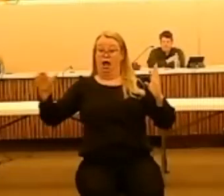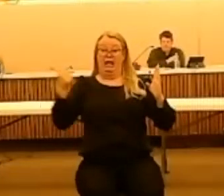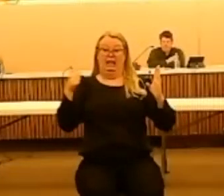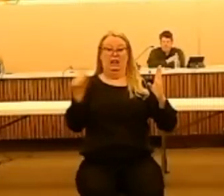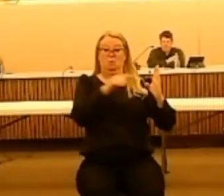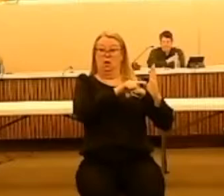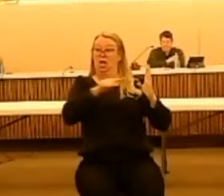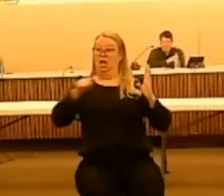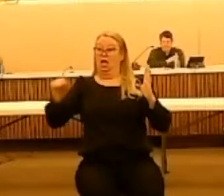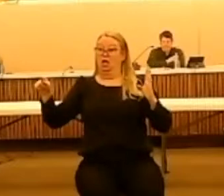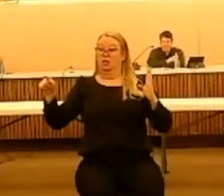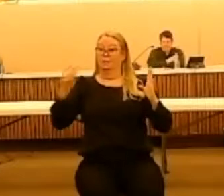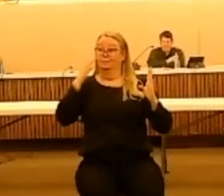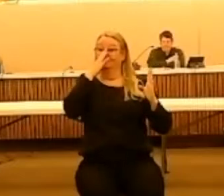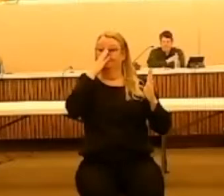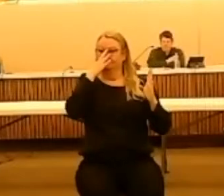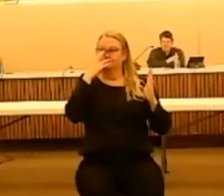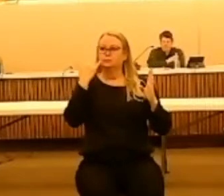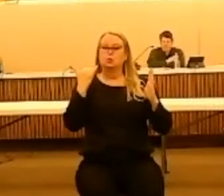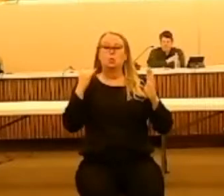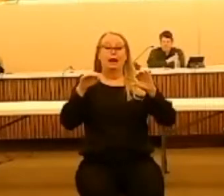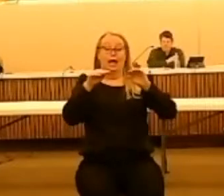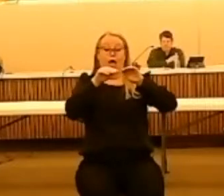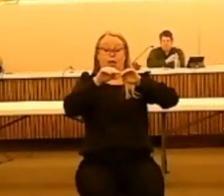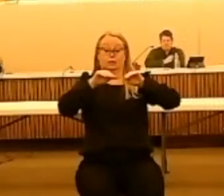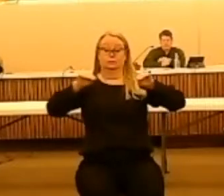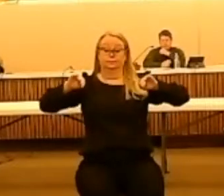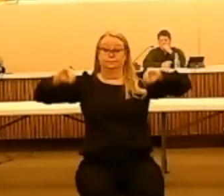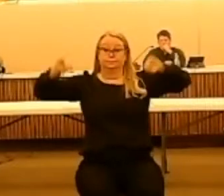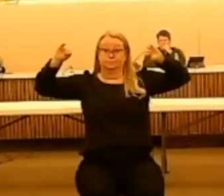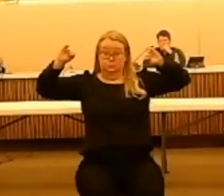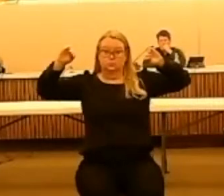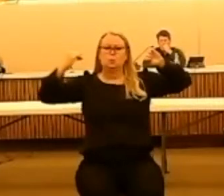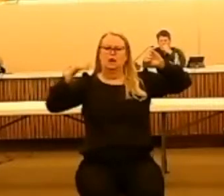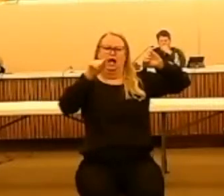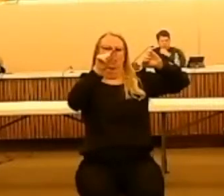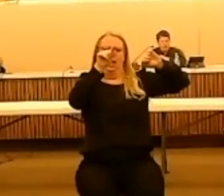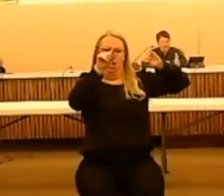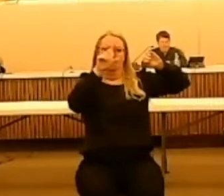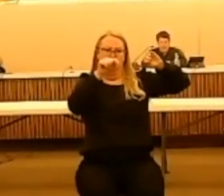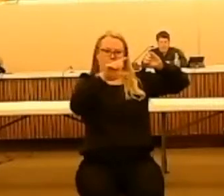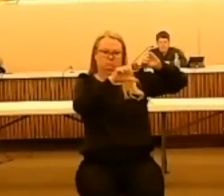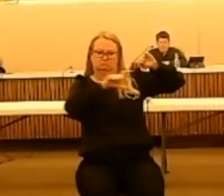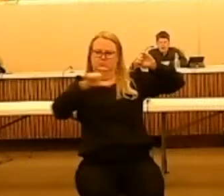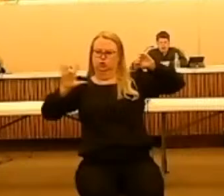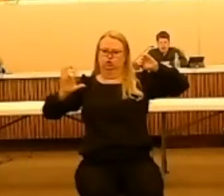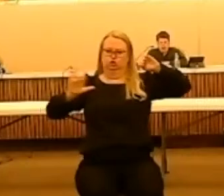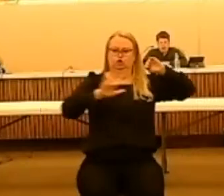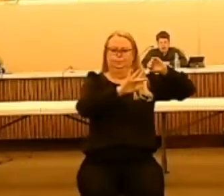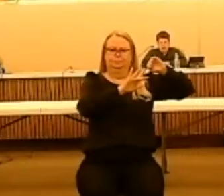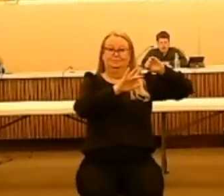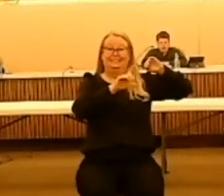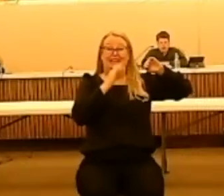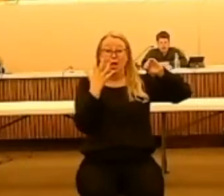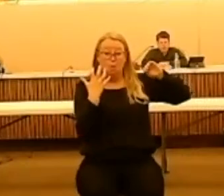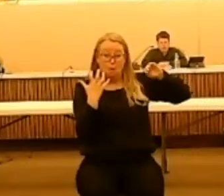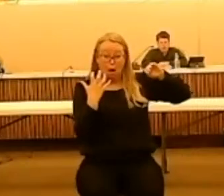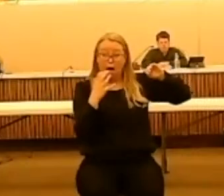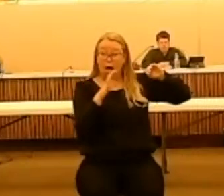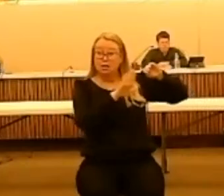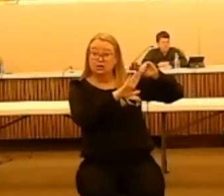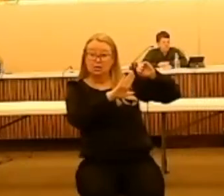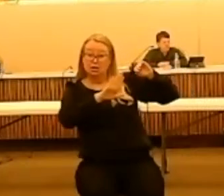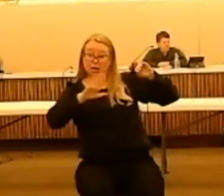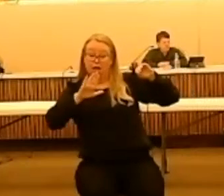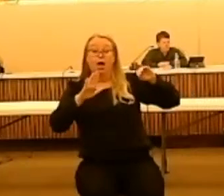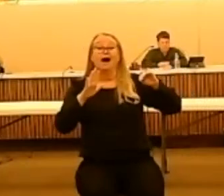they were building here, this would just allow them to satisfy a requirement that they have. Right. It's unlikely, this is all wet and really along